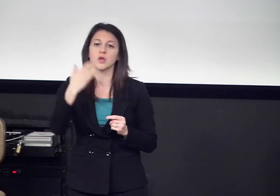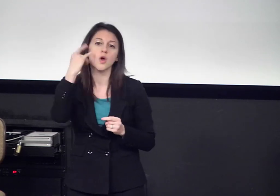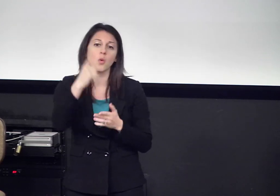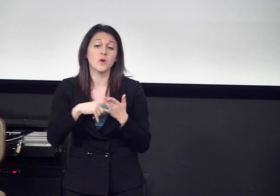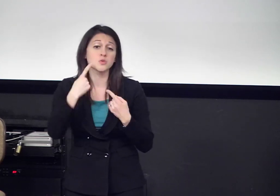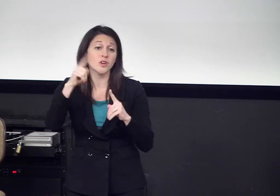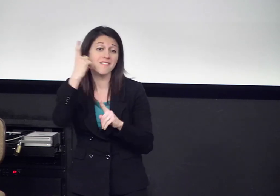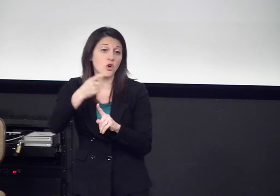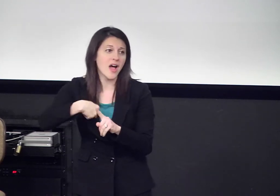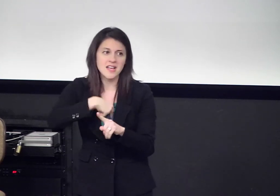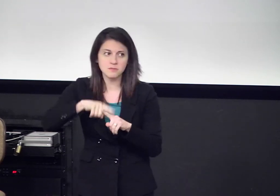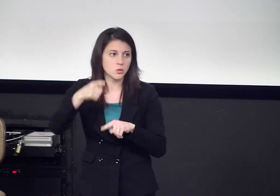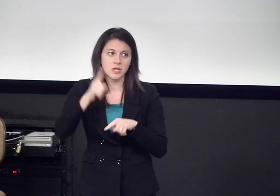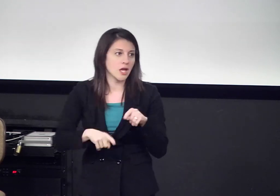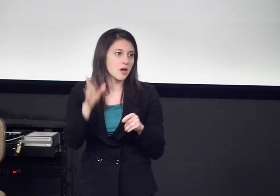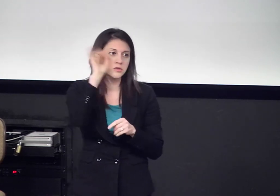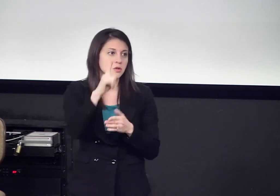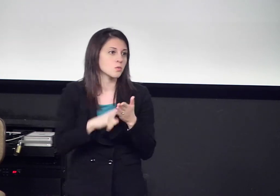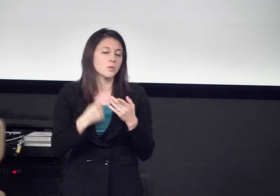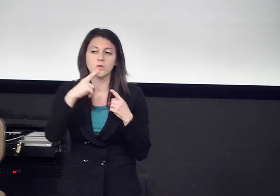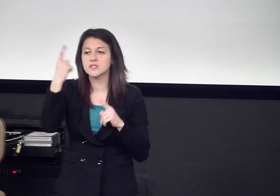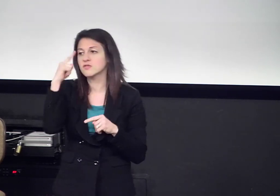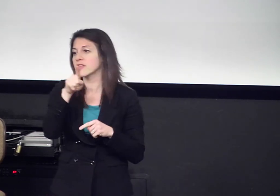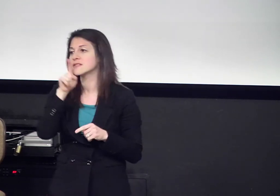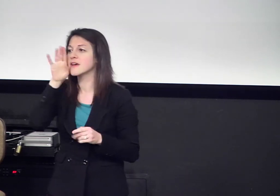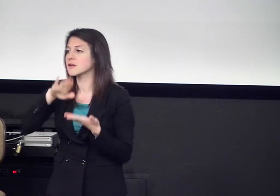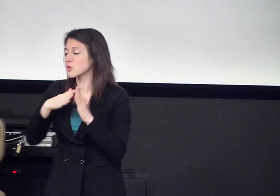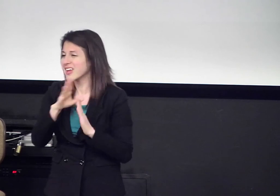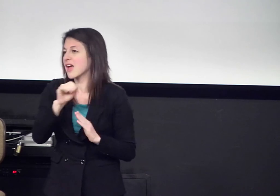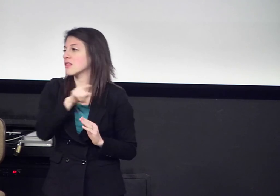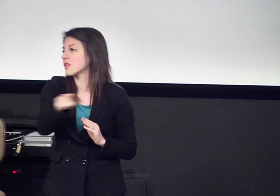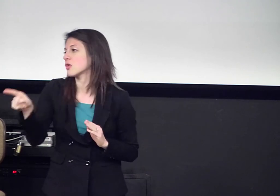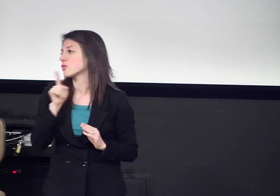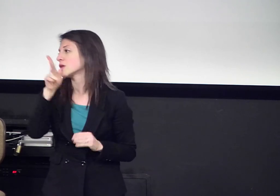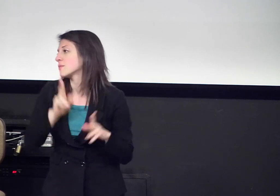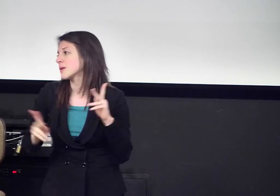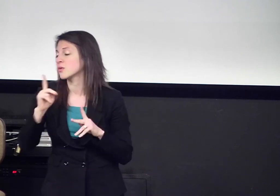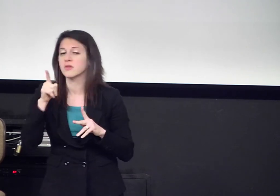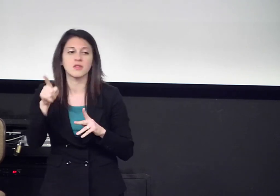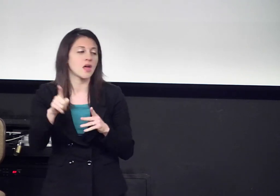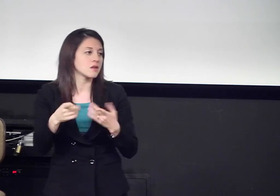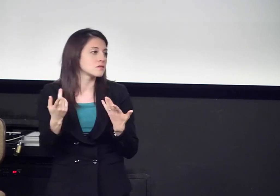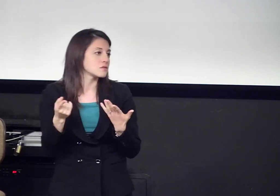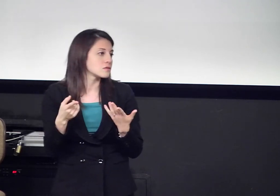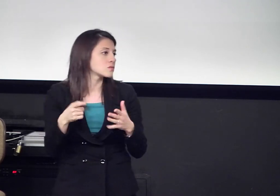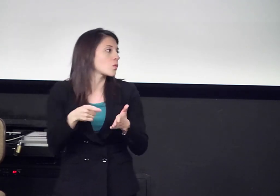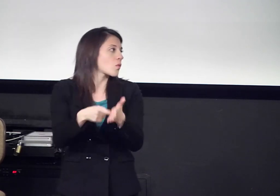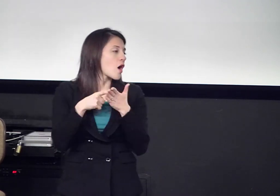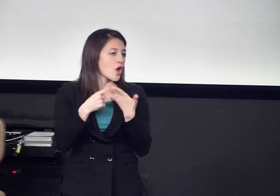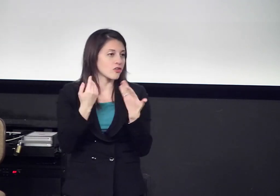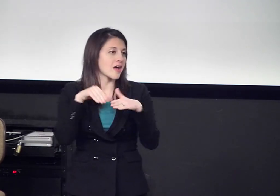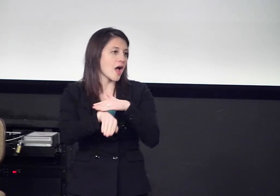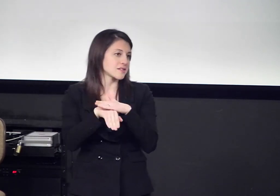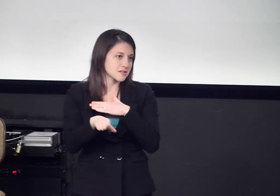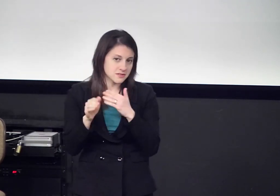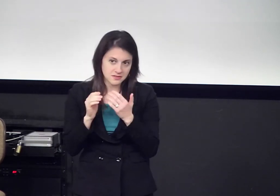them. We often assume what works best for us, but we can't necessarily assume what's working best for the community. These are people who are a part of